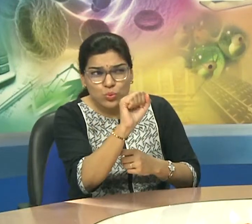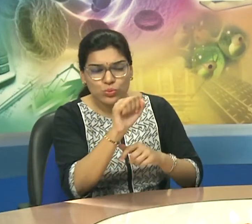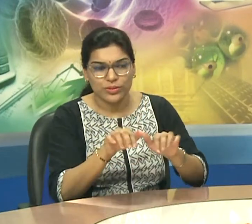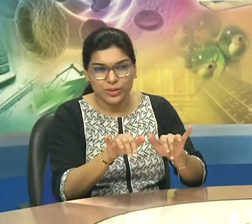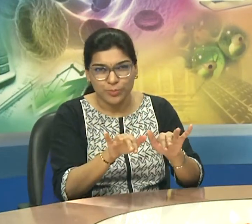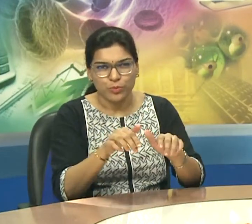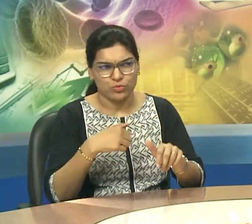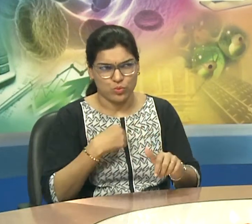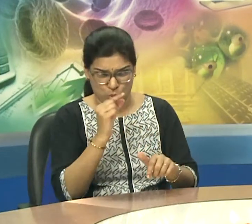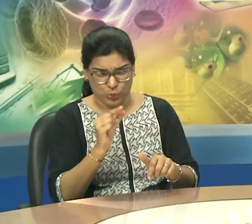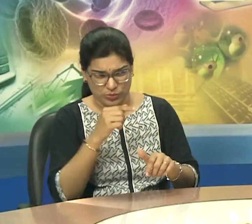is for,